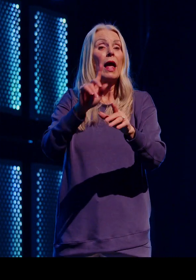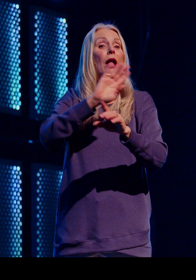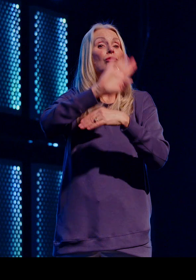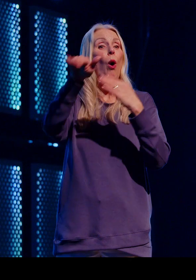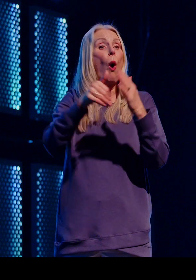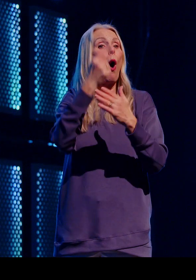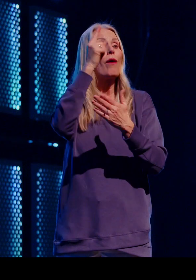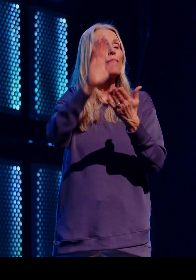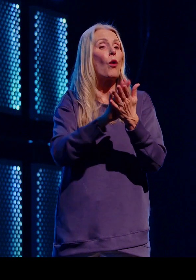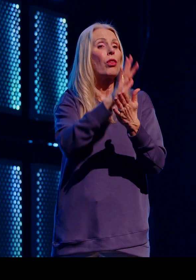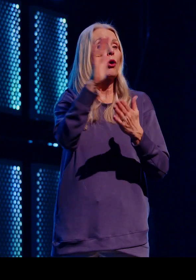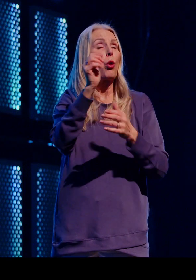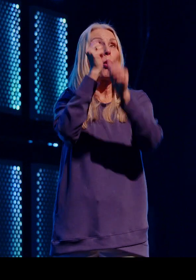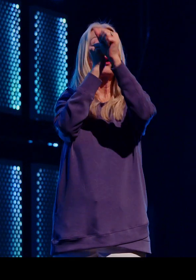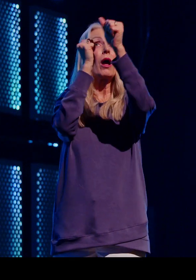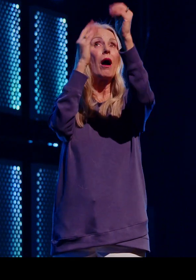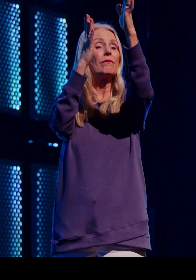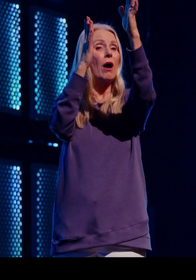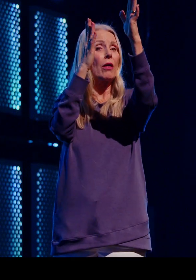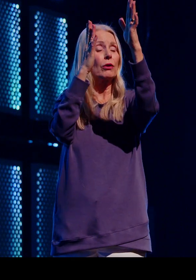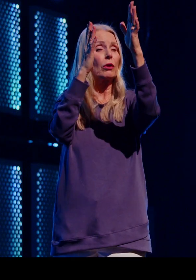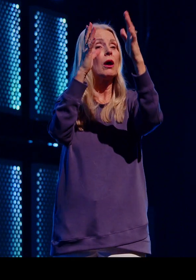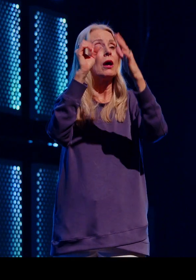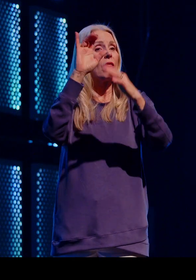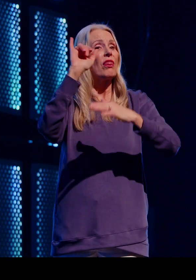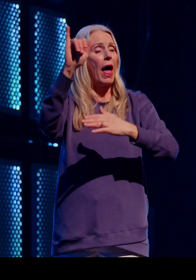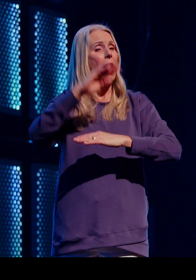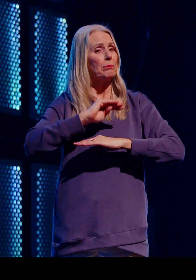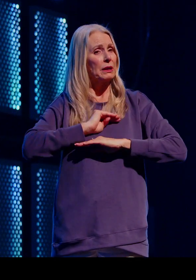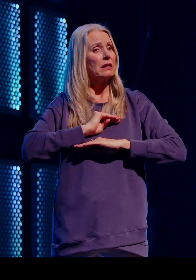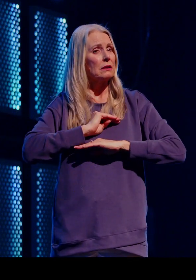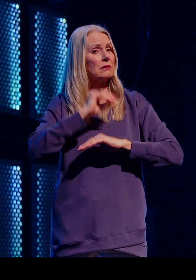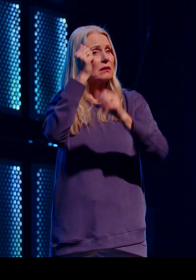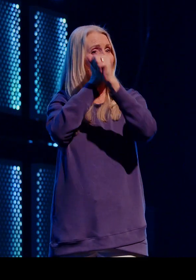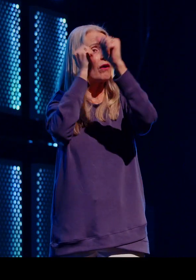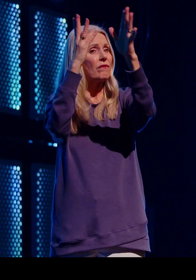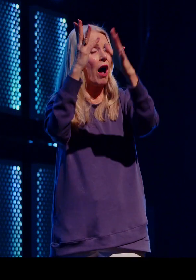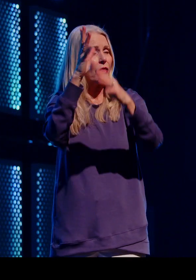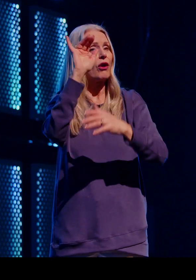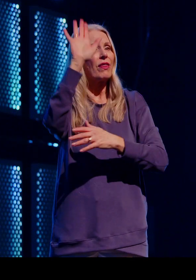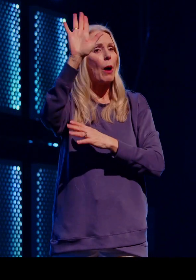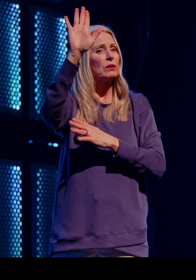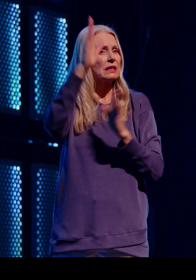Father. It pleased the Father that Jesus would do this on our behalf. This is the Father's plan that